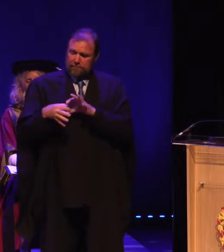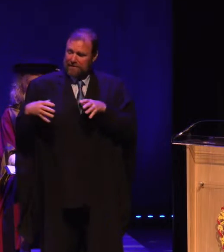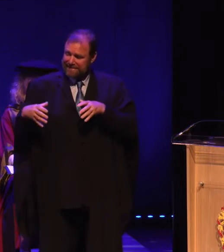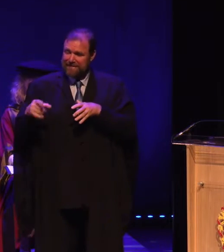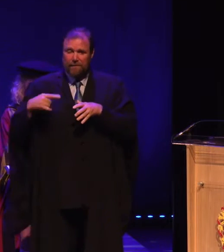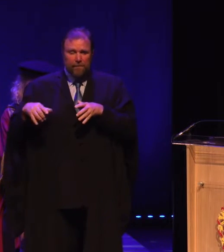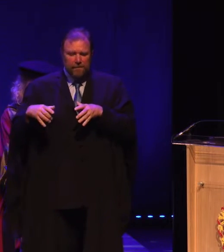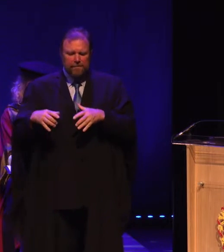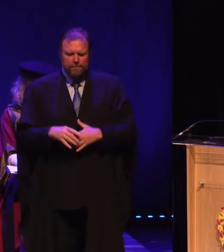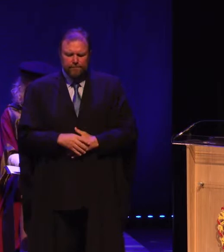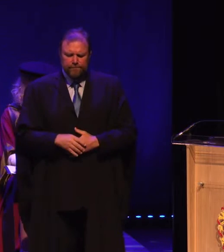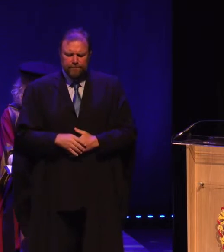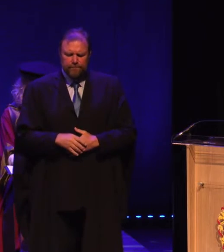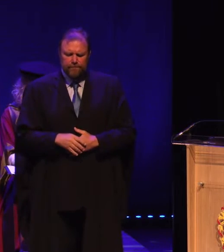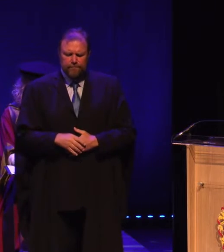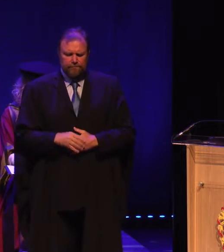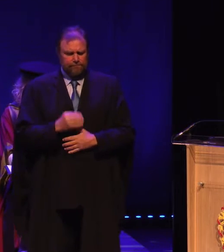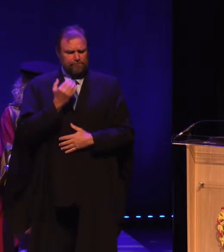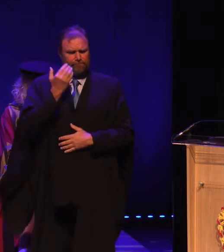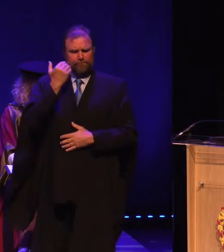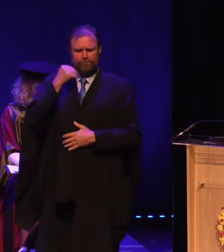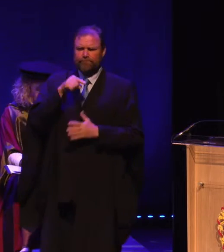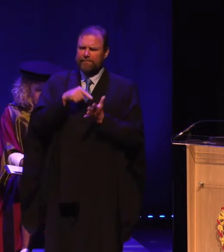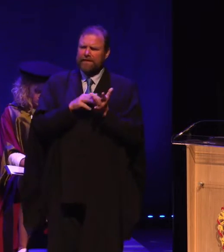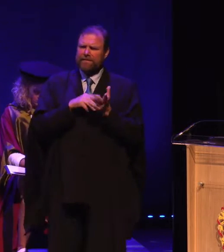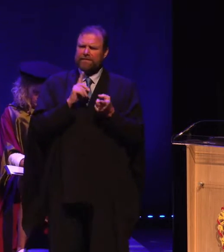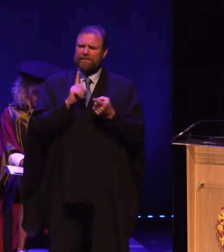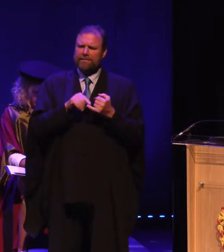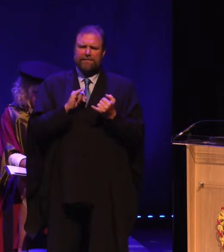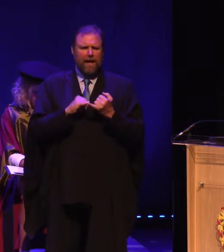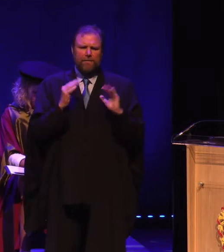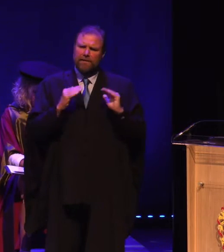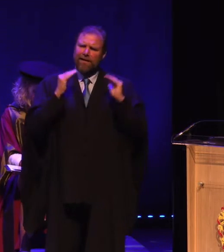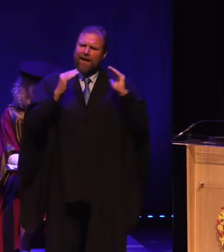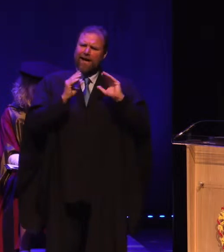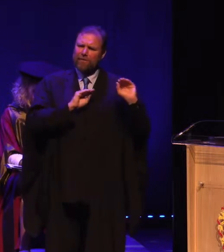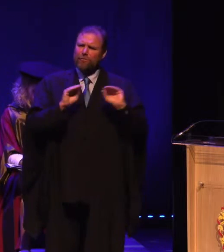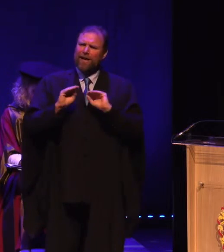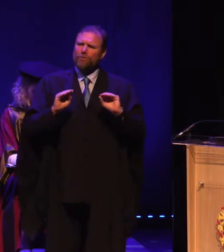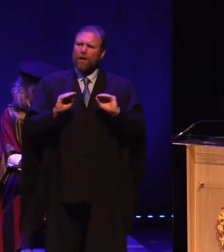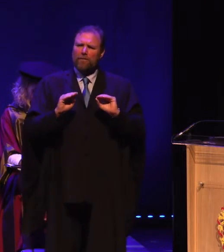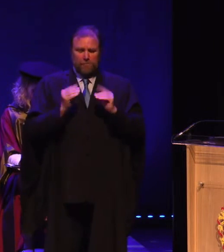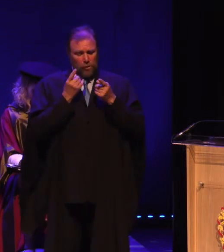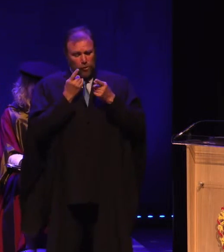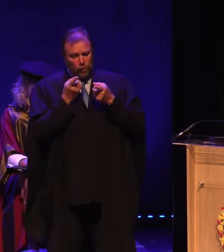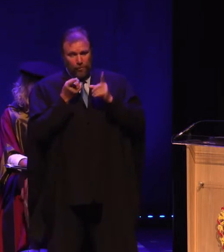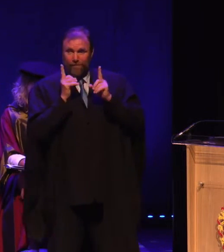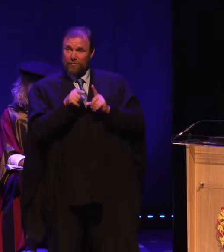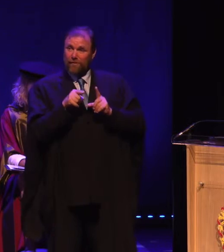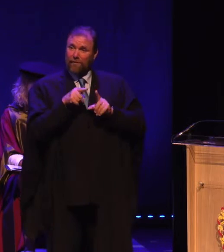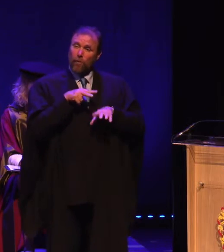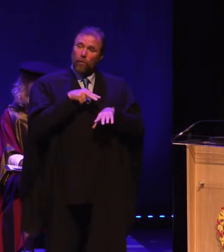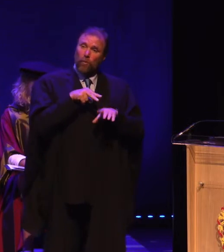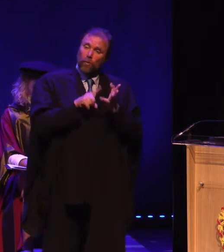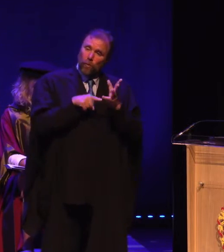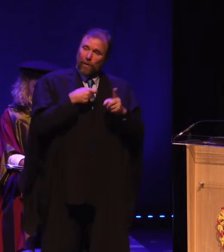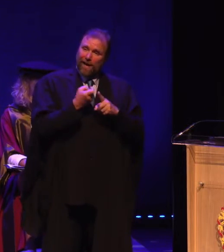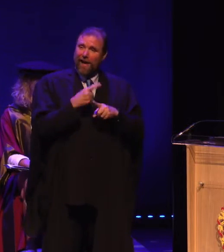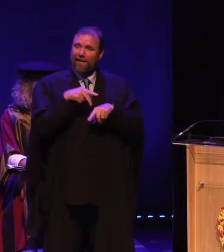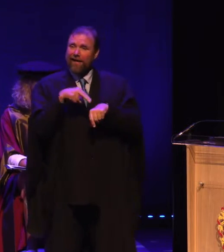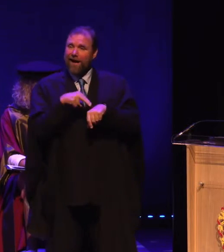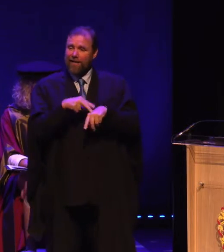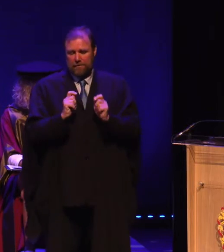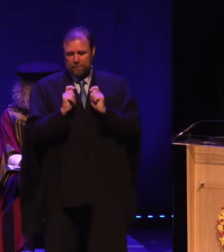Following the award of the Times Higher Education UK and Ireland University of the Year title in